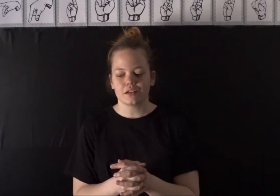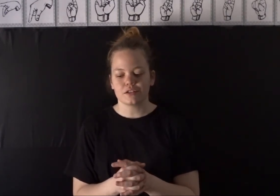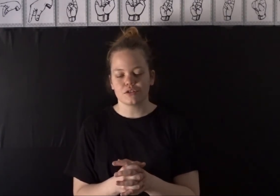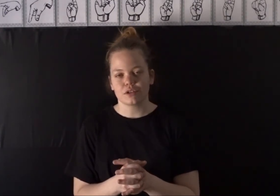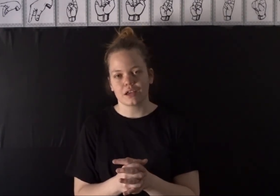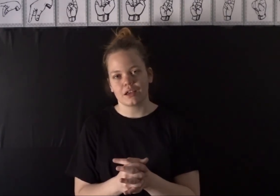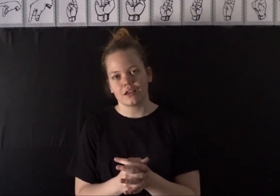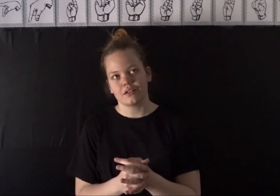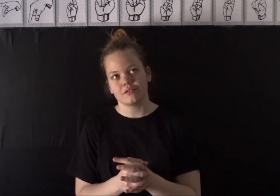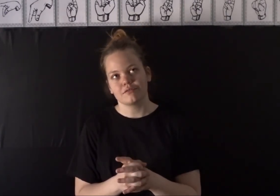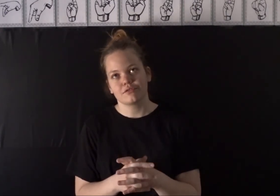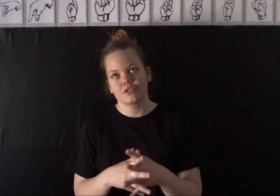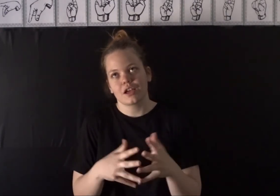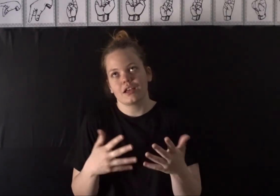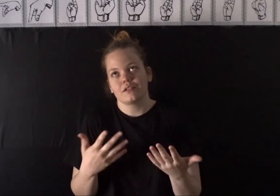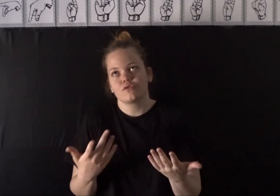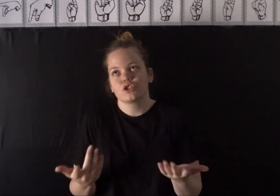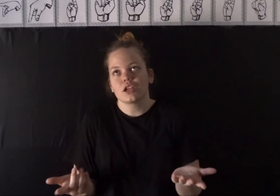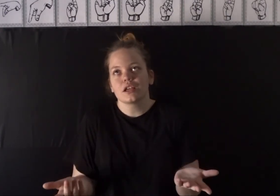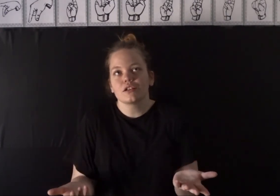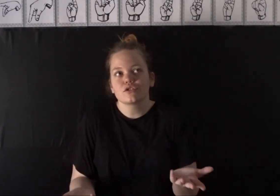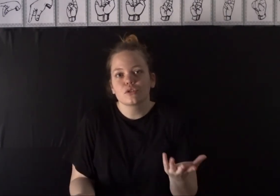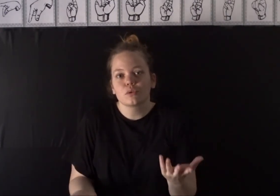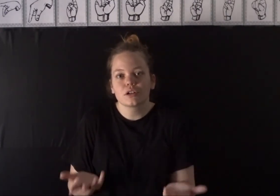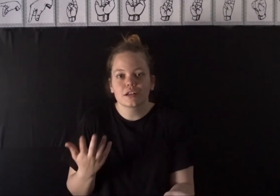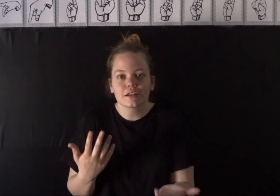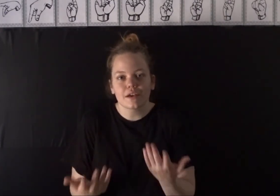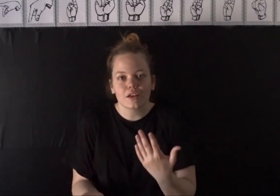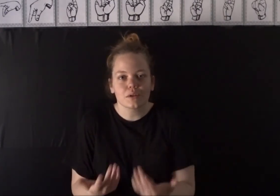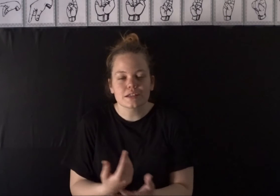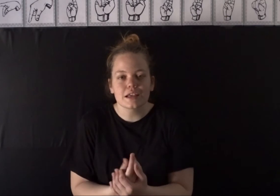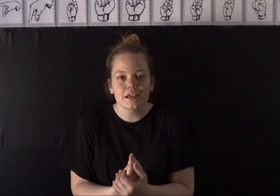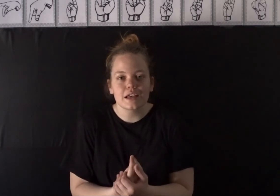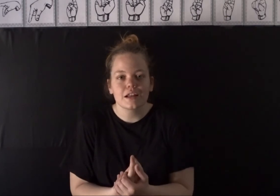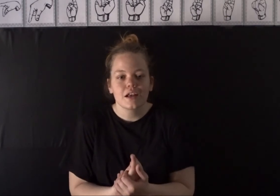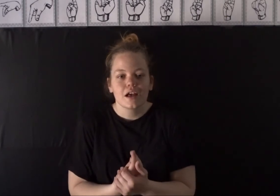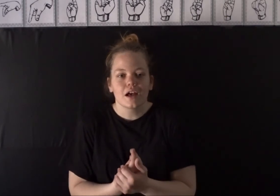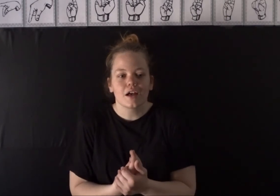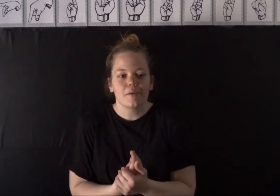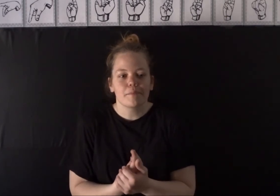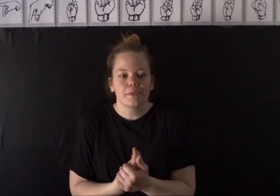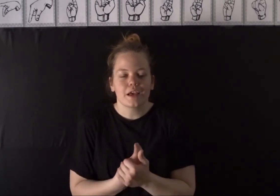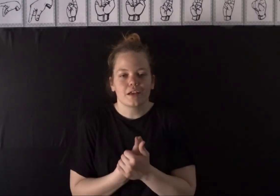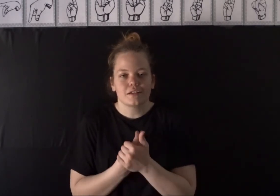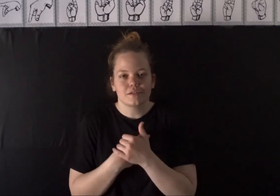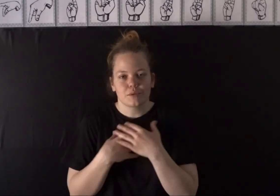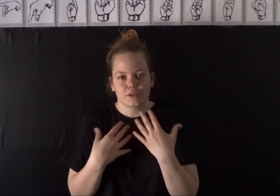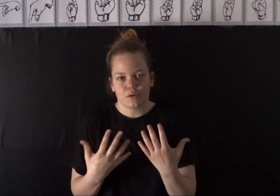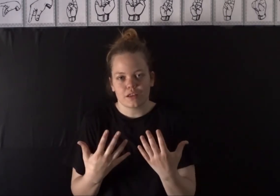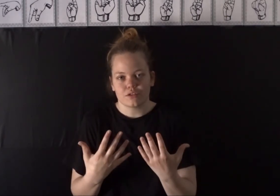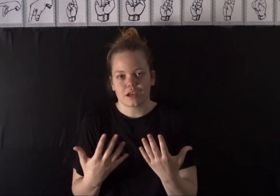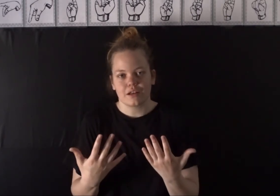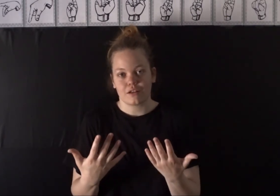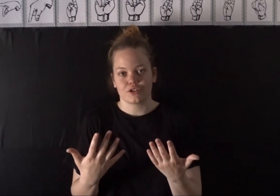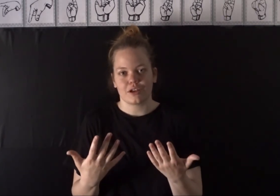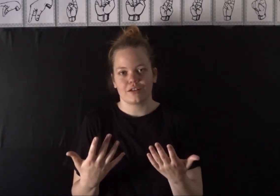you can kind of change the wording of how you want to say it, and with the way that you sign it, and I'll show you how to do